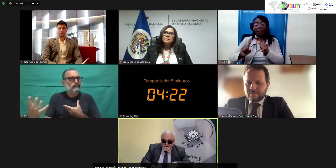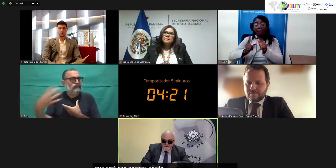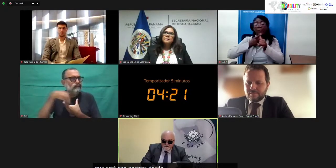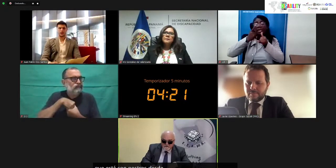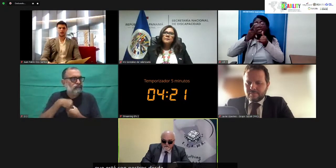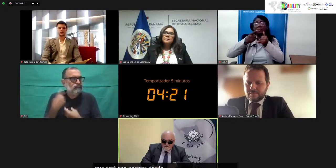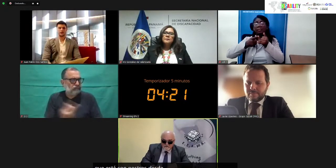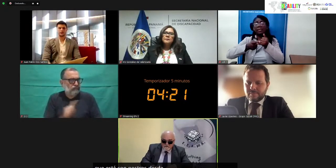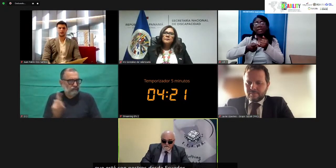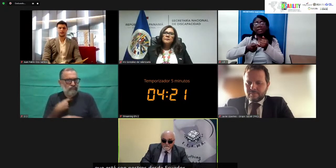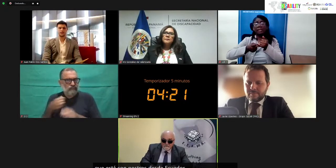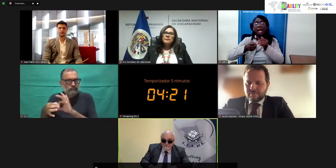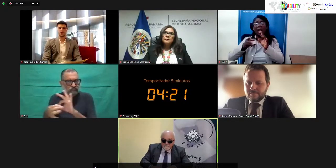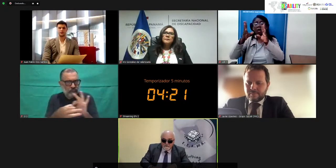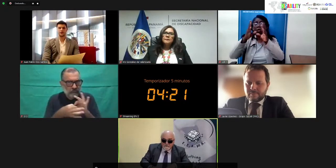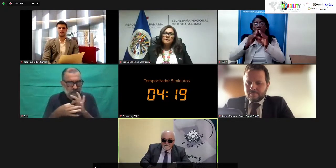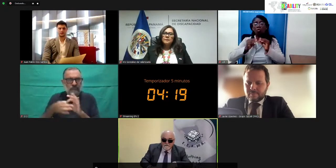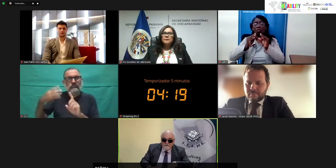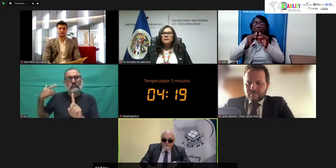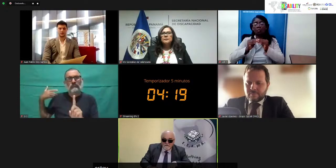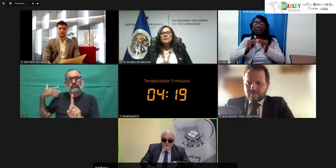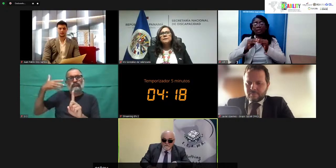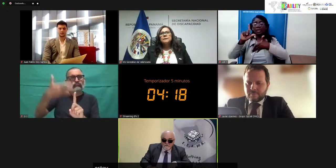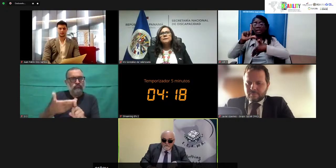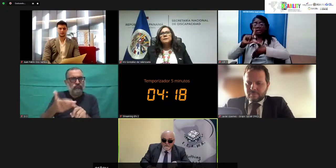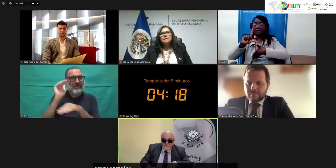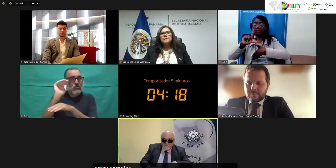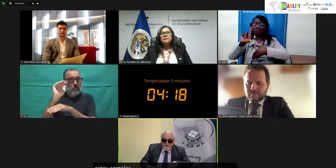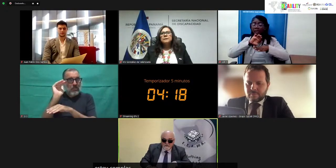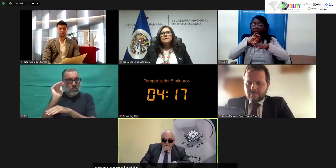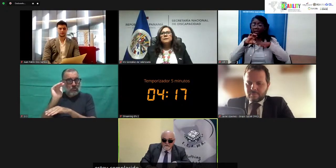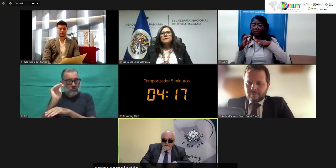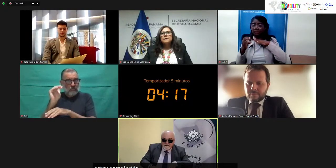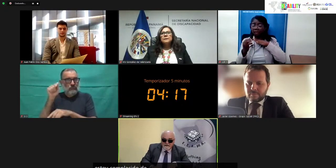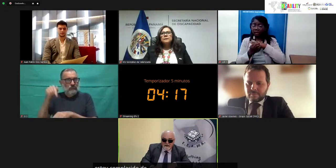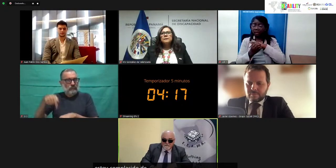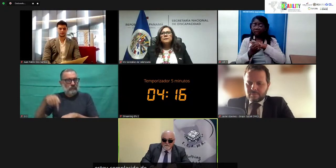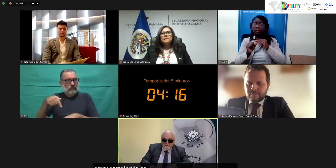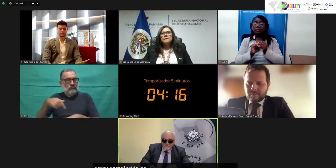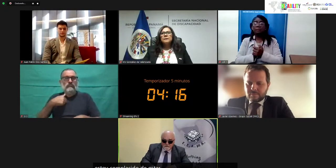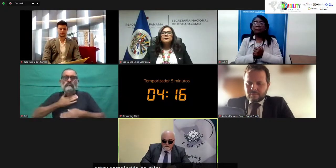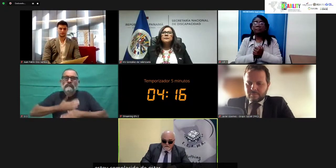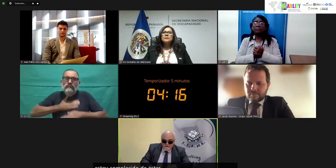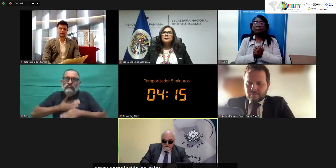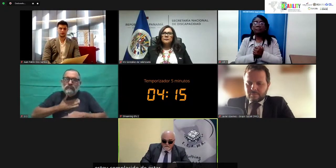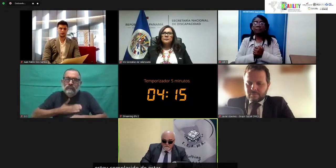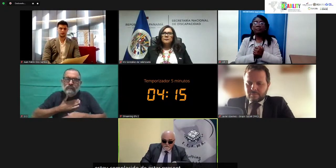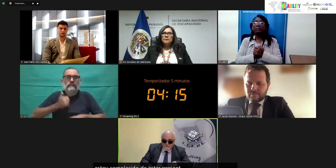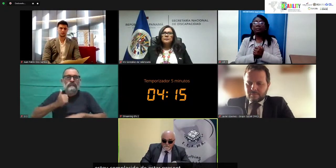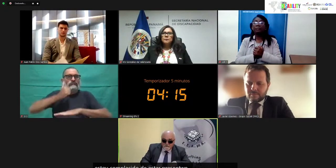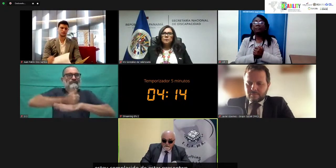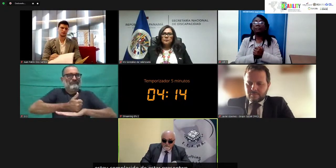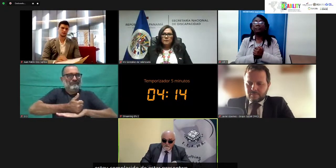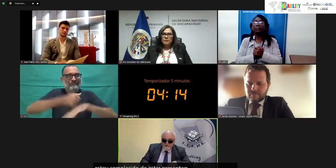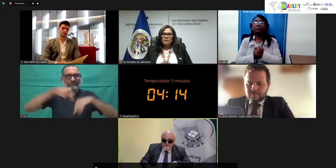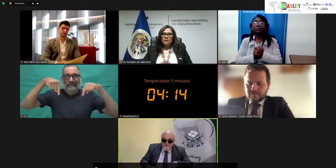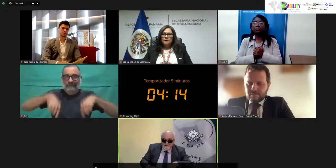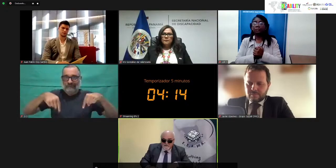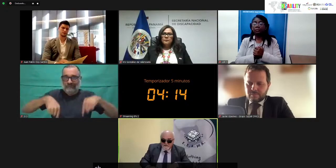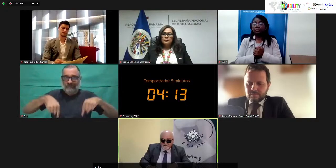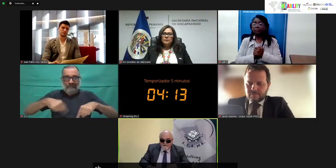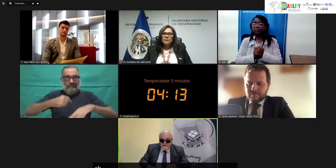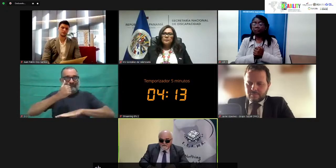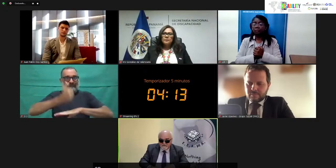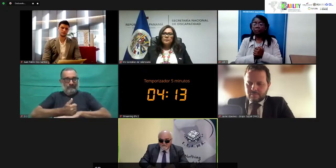summit in a week leading up to the global